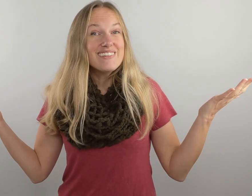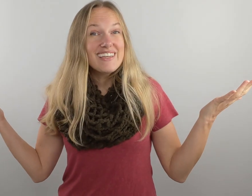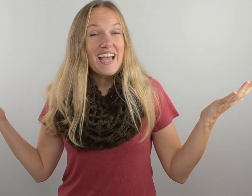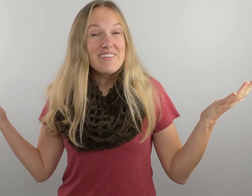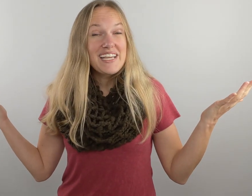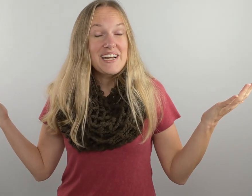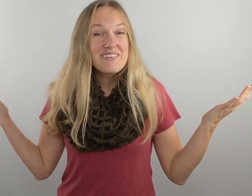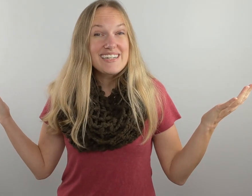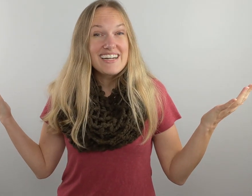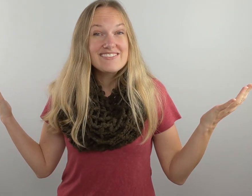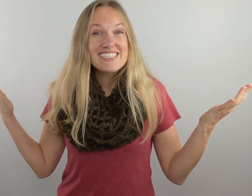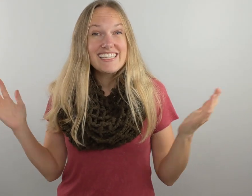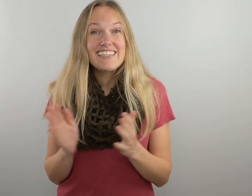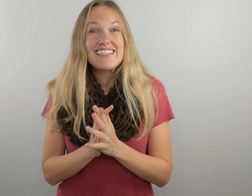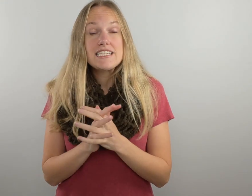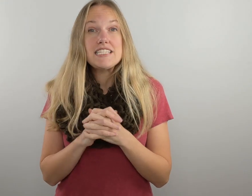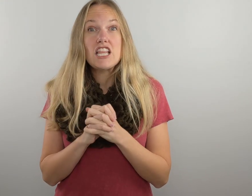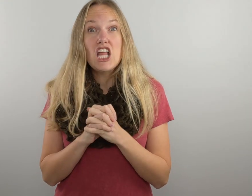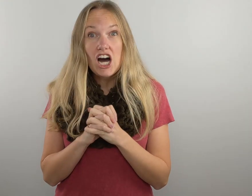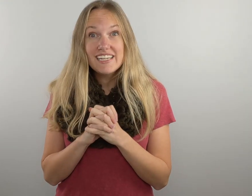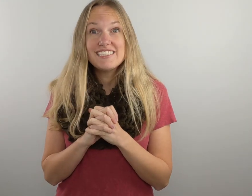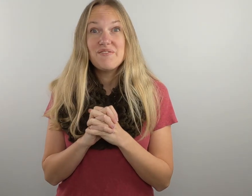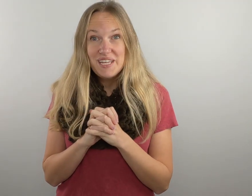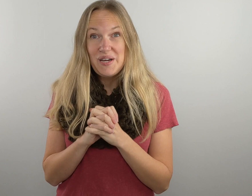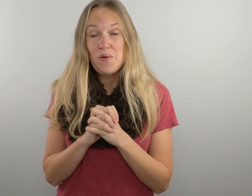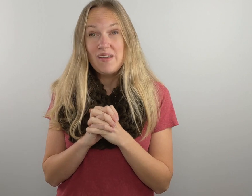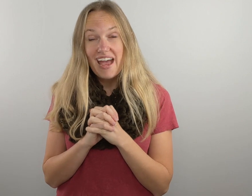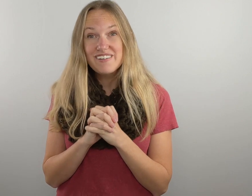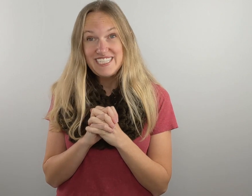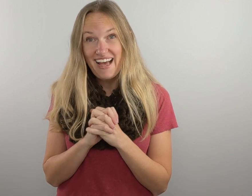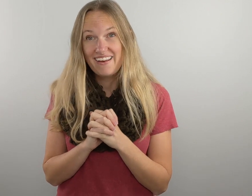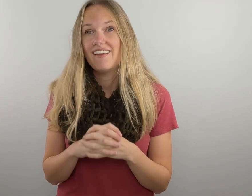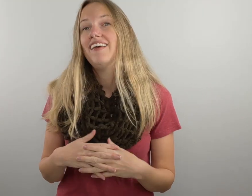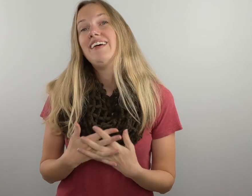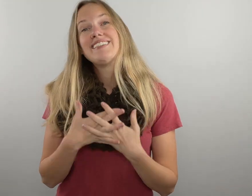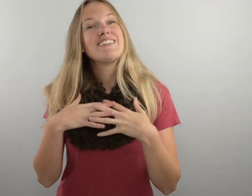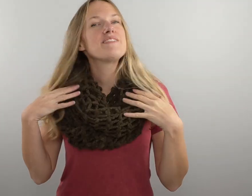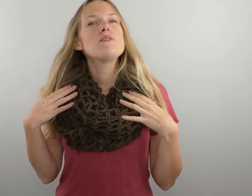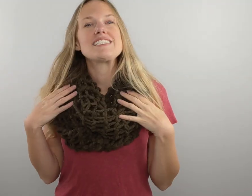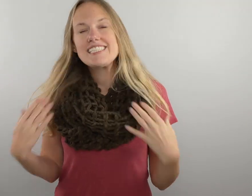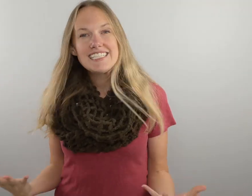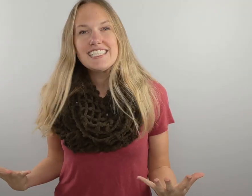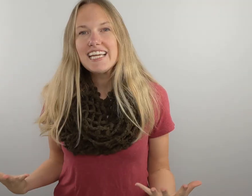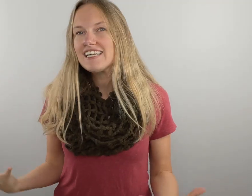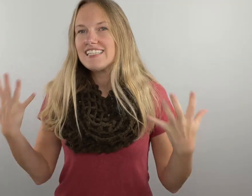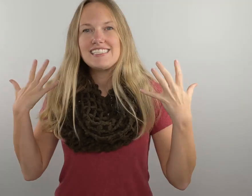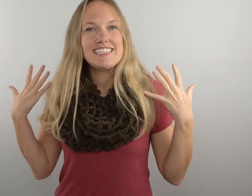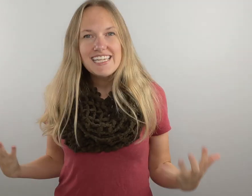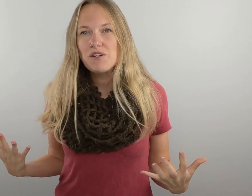Looking at my camera, I'm seeing that this is the longest video we've ever done. So if you are still here and sticking with